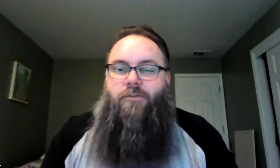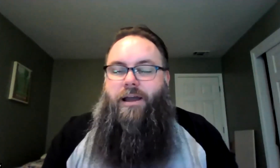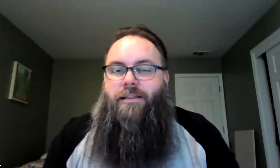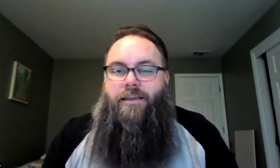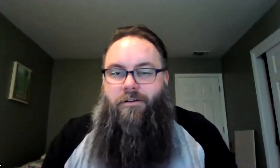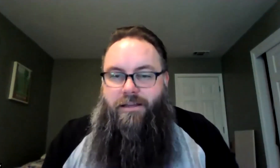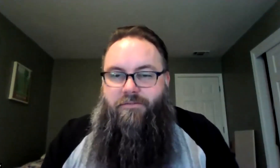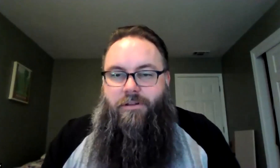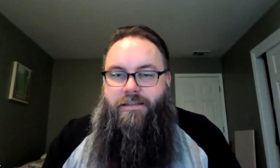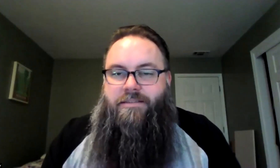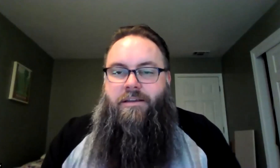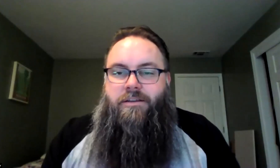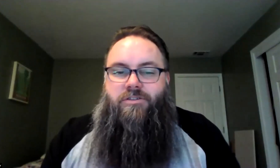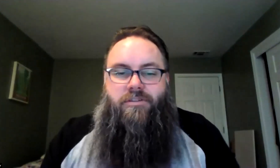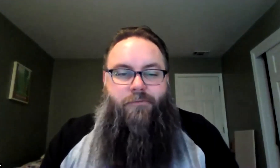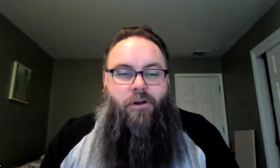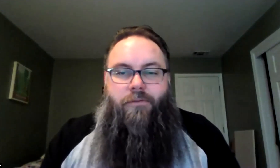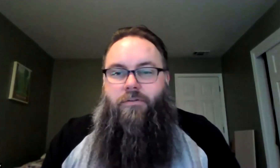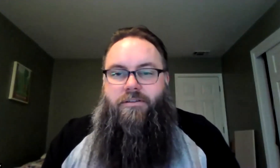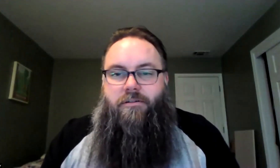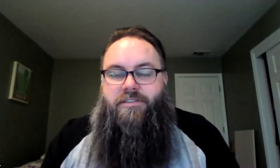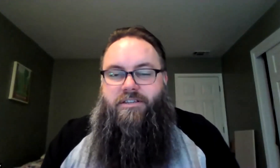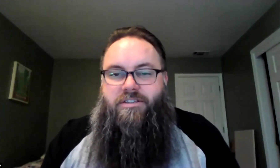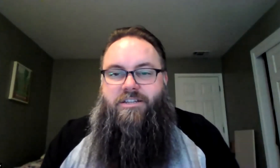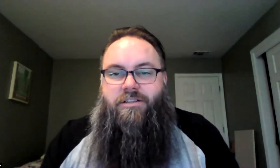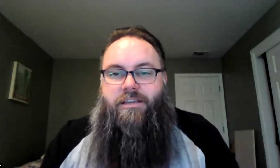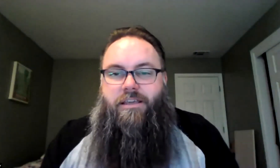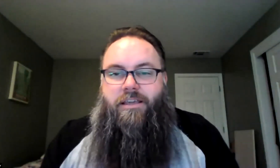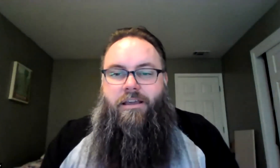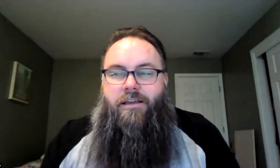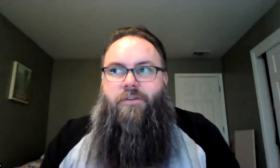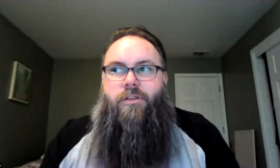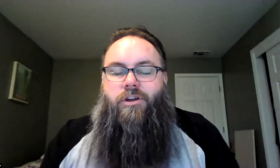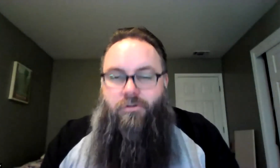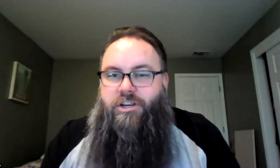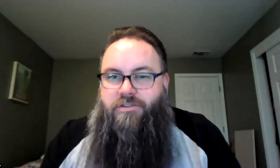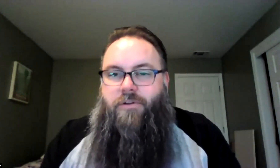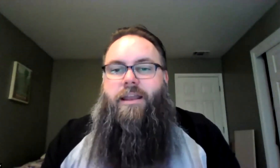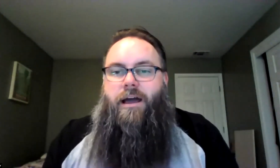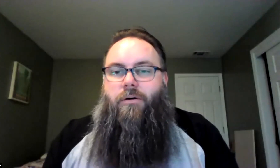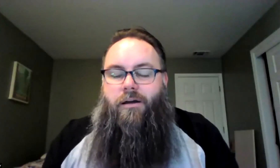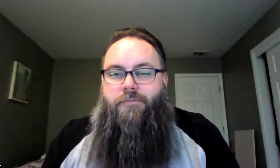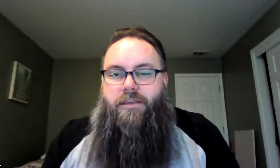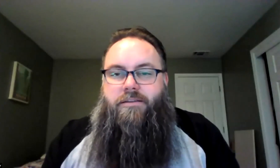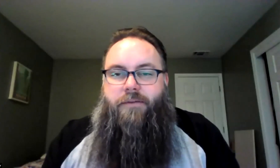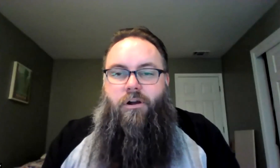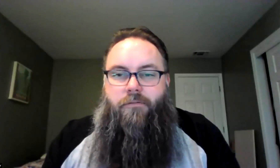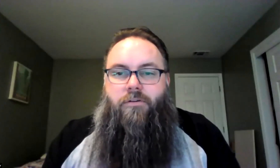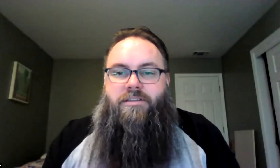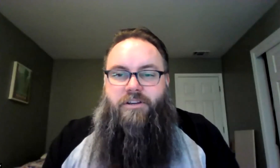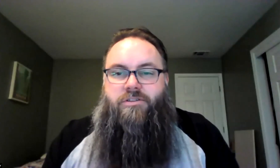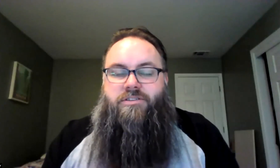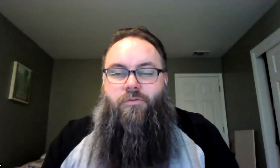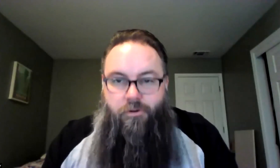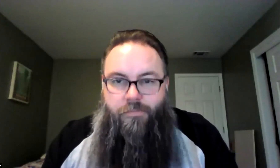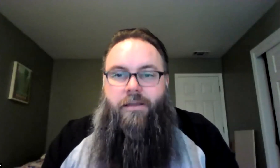is a statewide leader as it relates to deaf and hard of hearing services. She's actually I think one of the co-chairs right now of the Deaf and Hard of